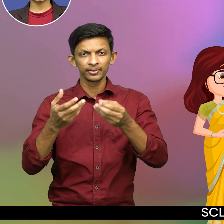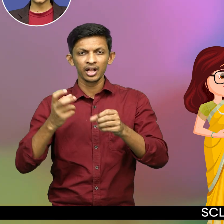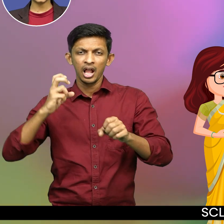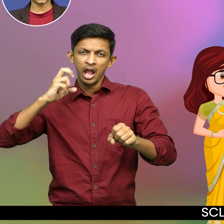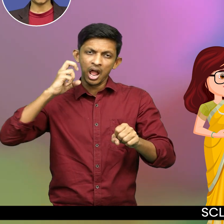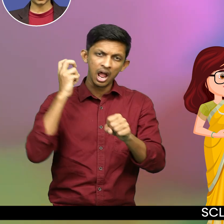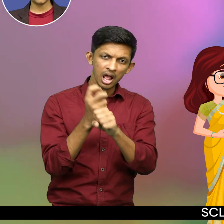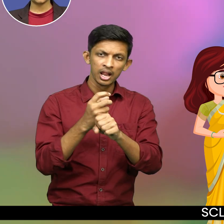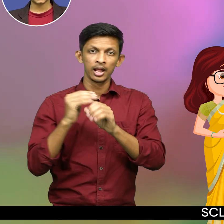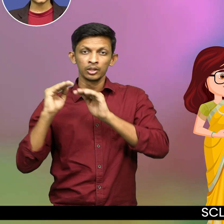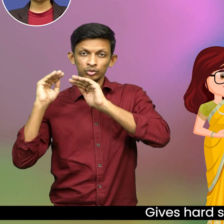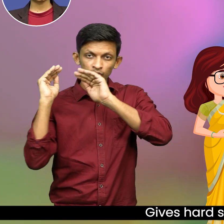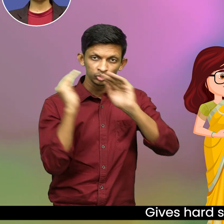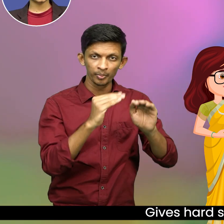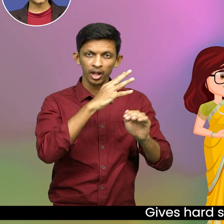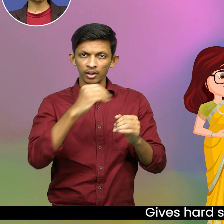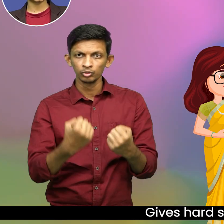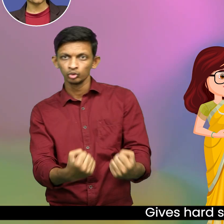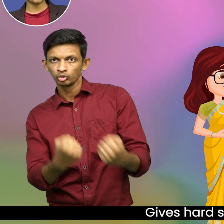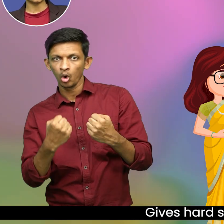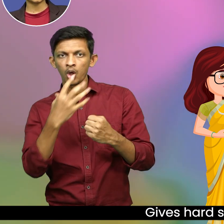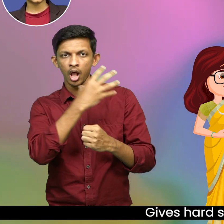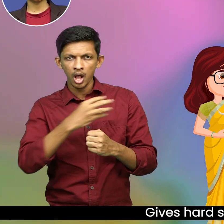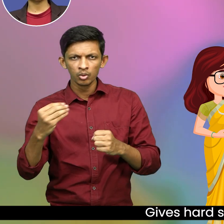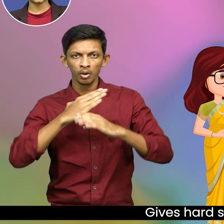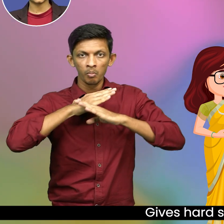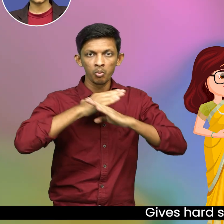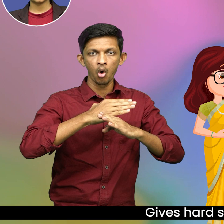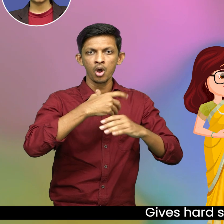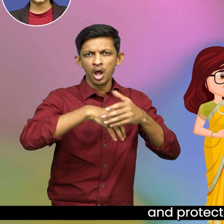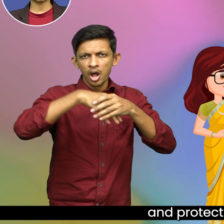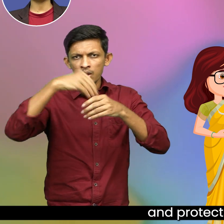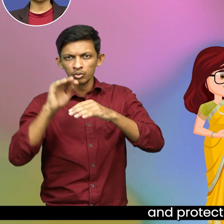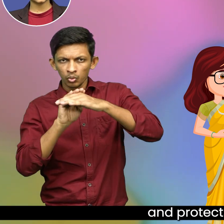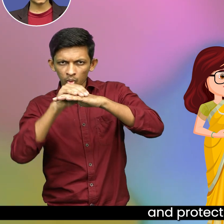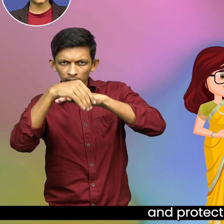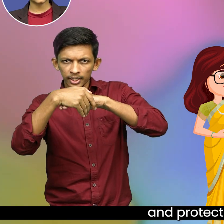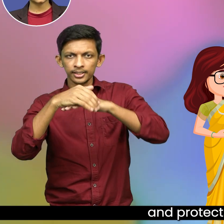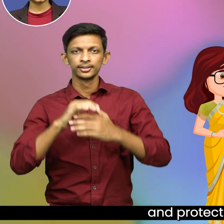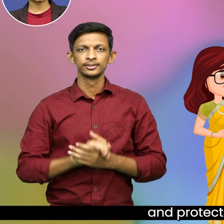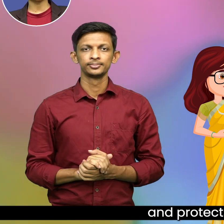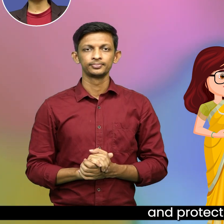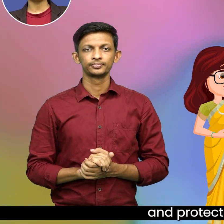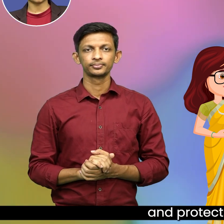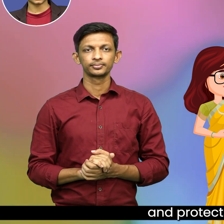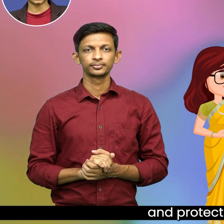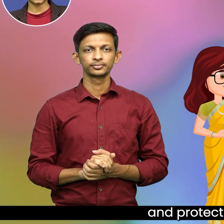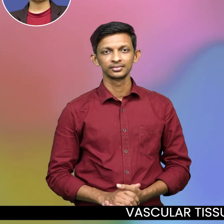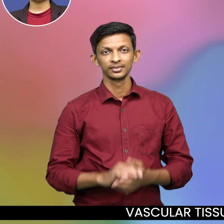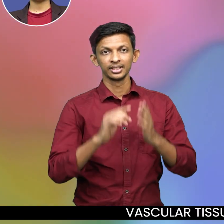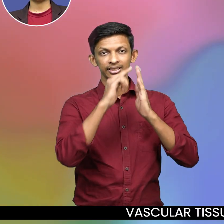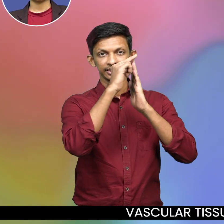In sclerenchyma, gives hard support and strength and protects the outer